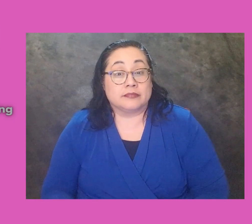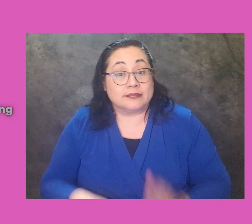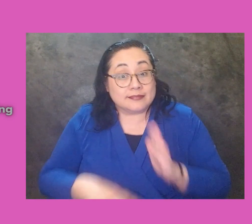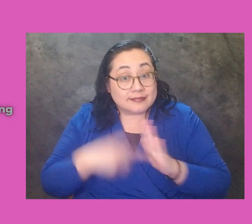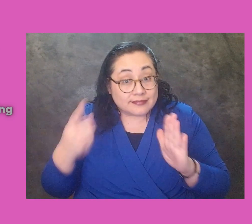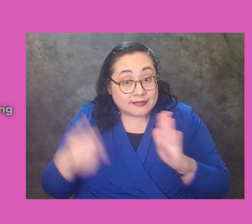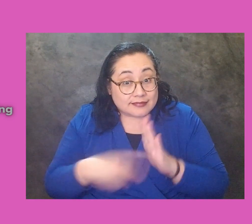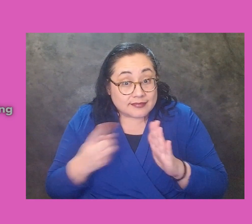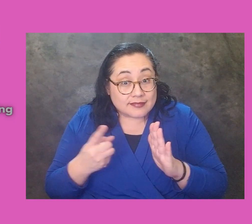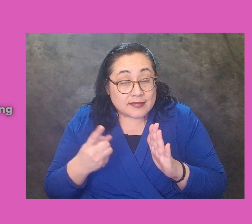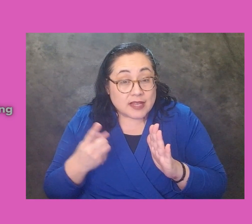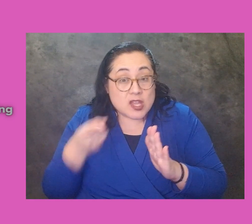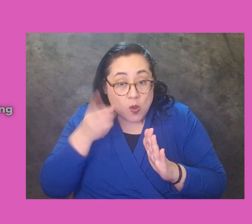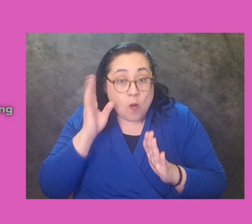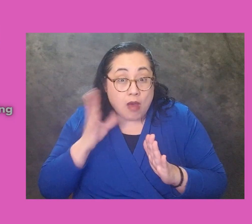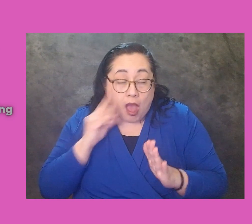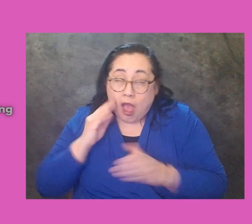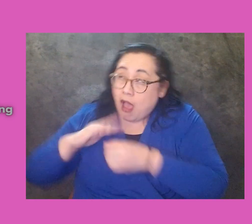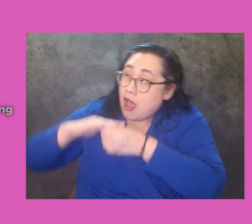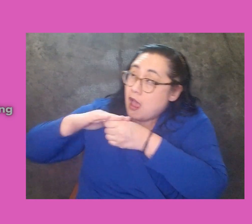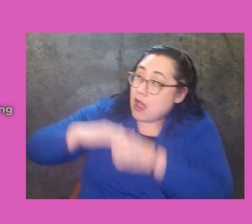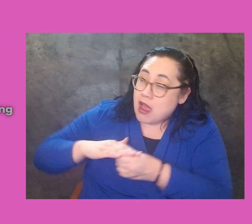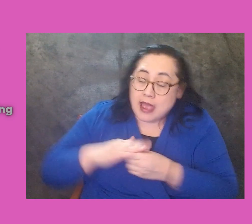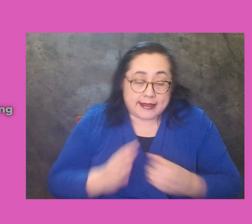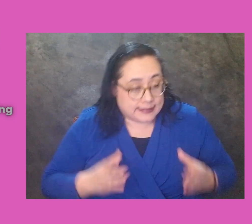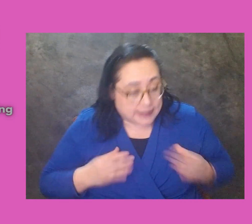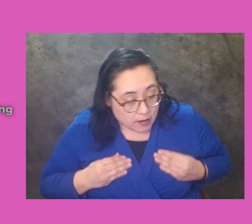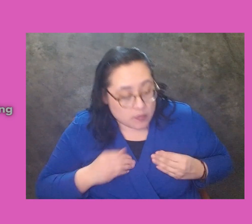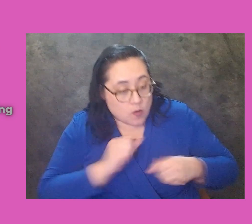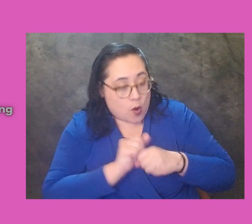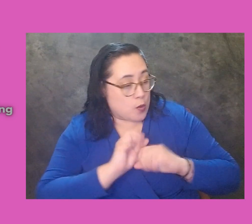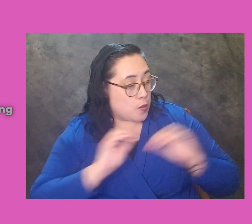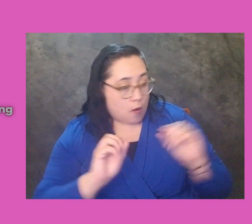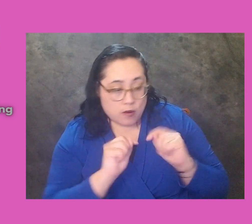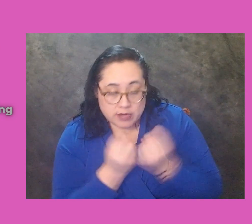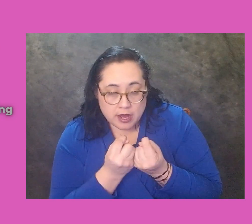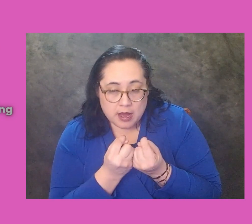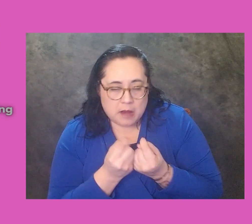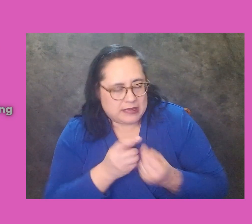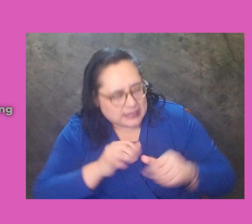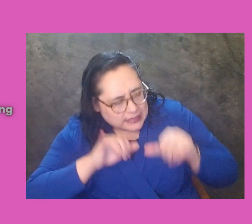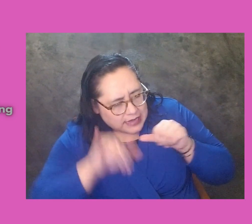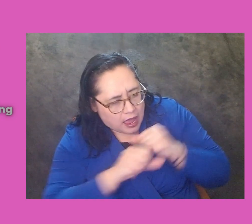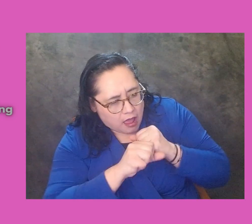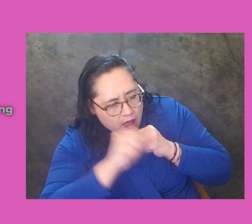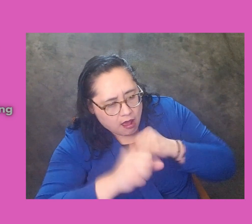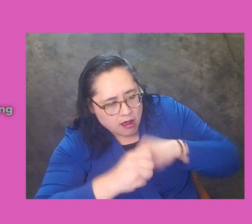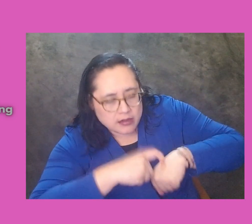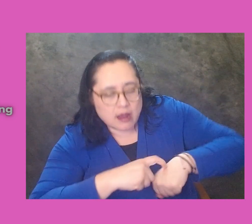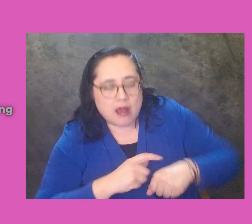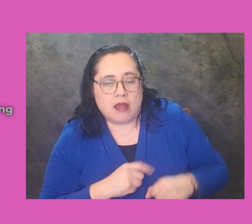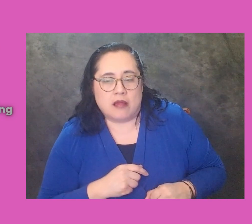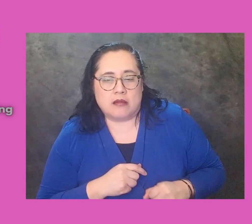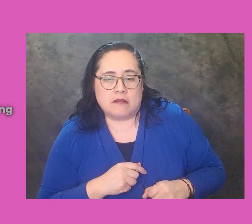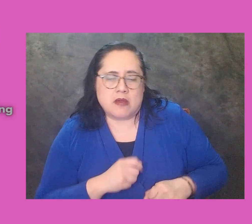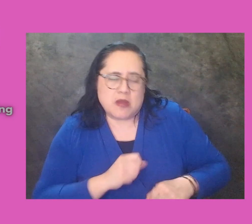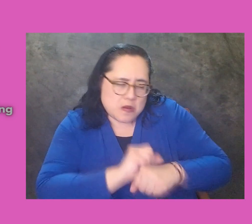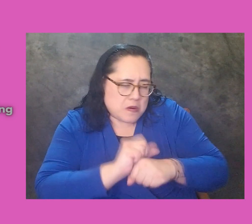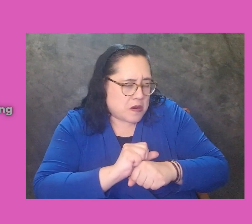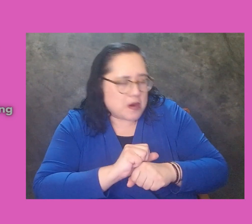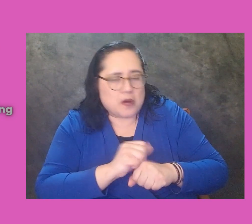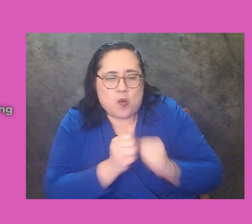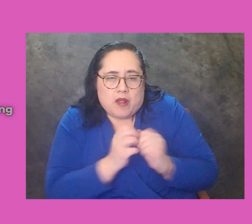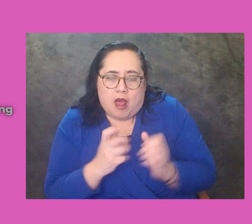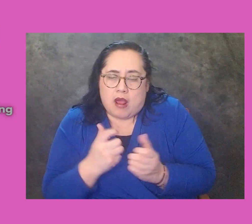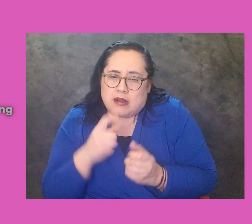you will experience pressure to accept assignments without a team or to stay longer, to,